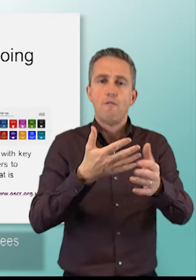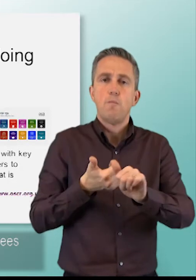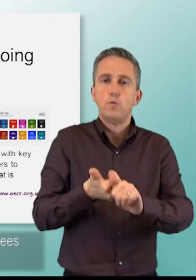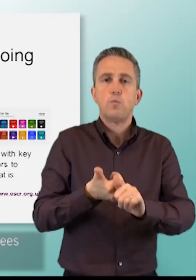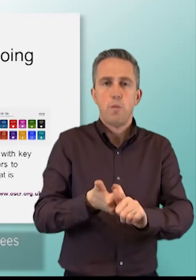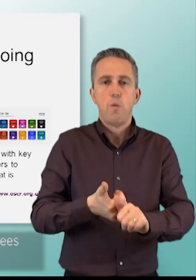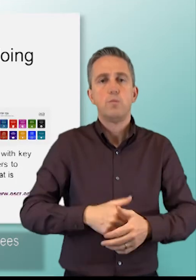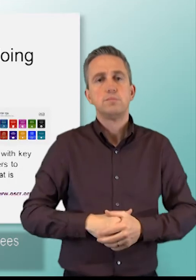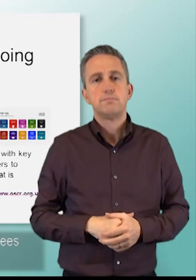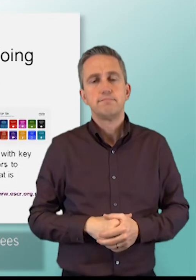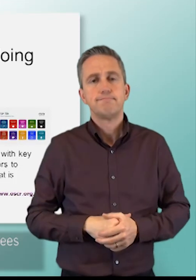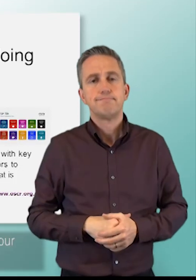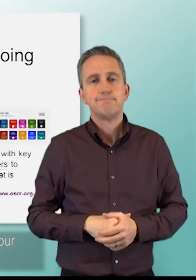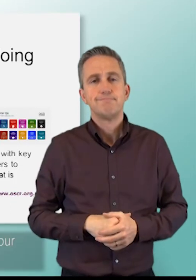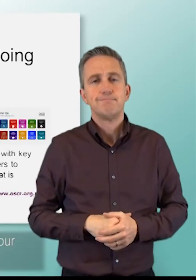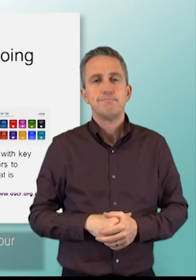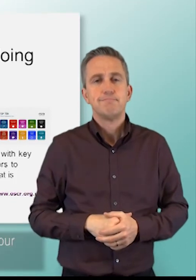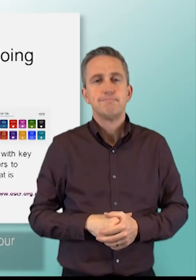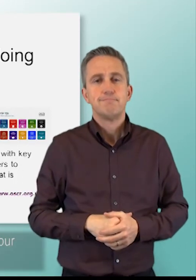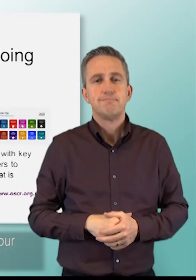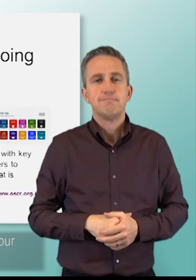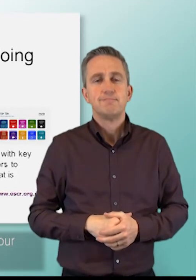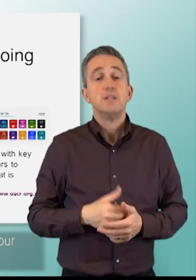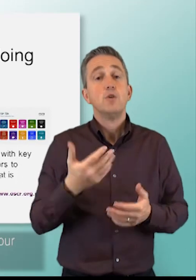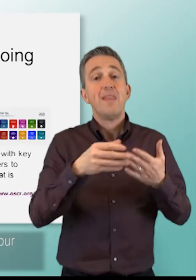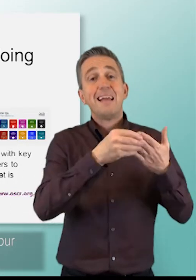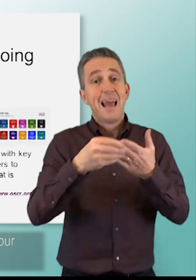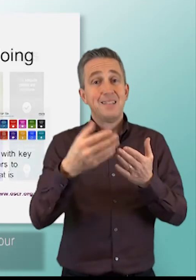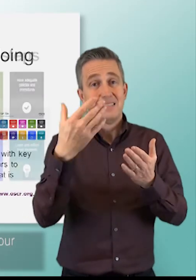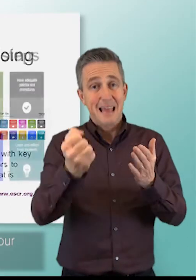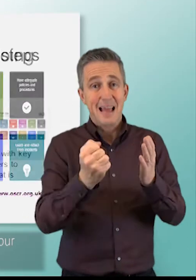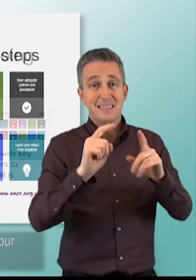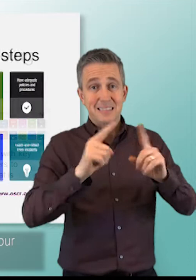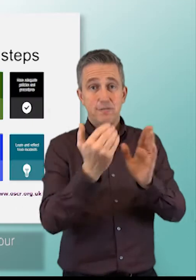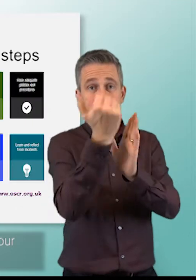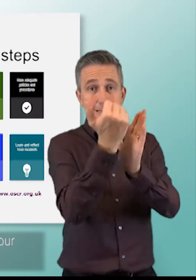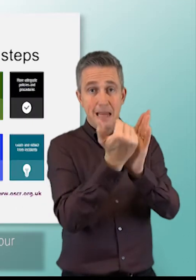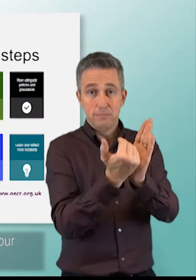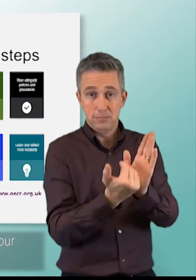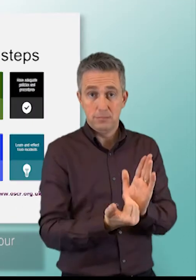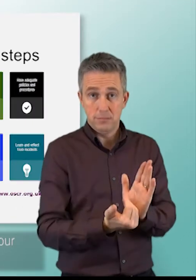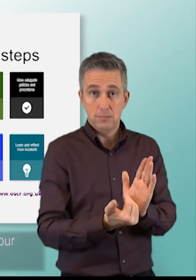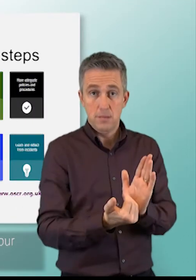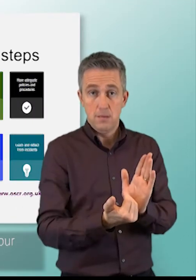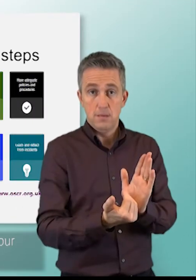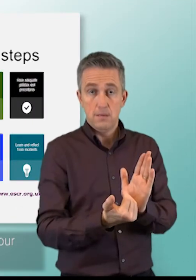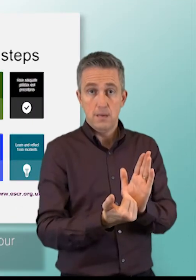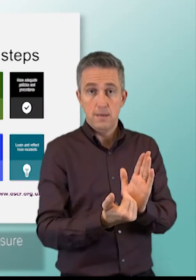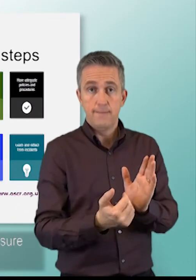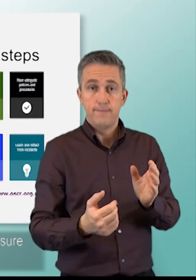as well going forward. Just going to finish with our little steps that are in our guidance, sort of a bit of a